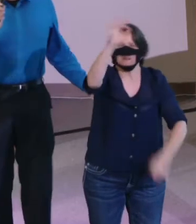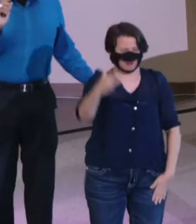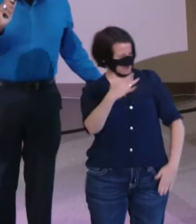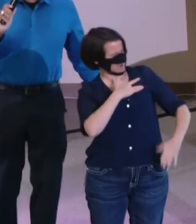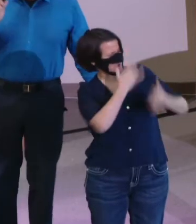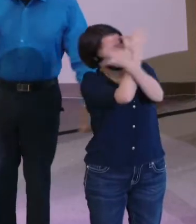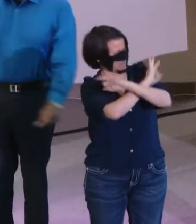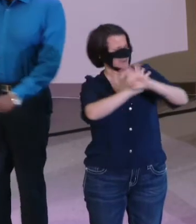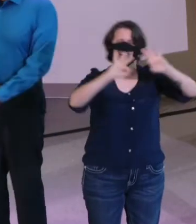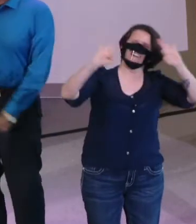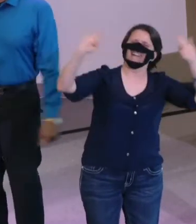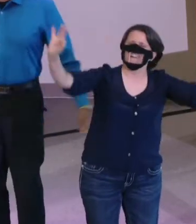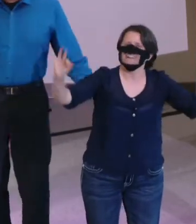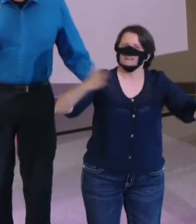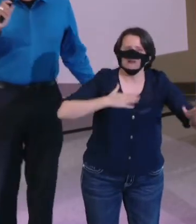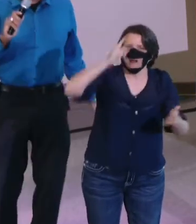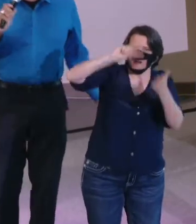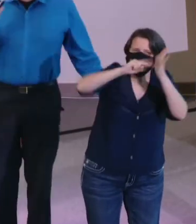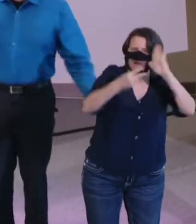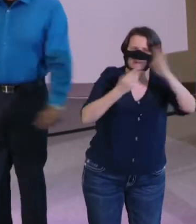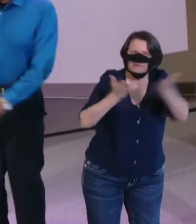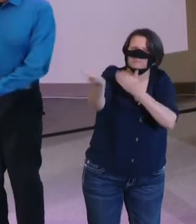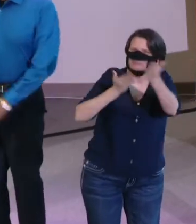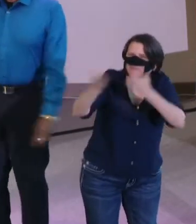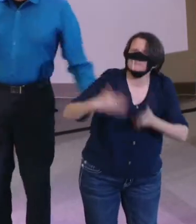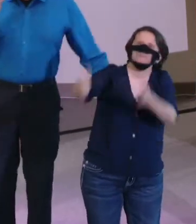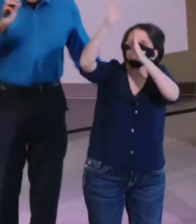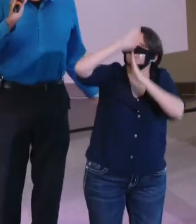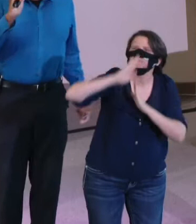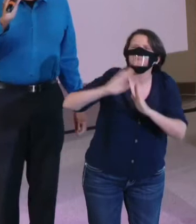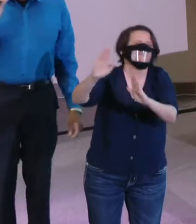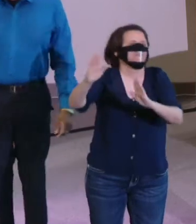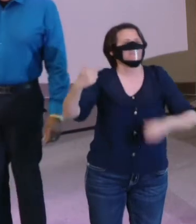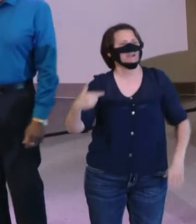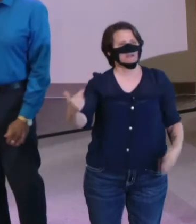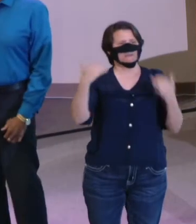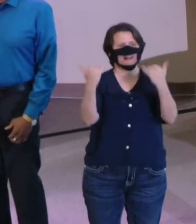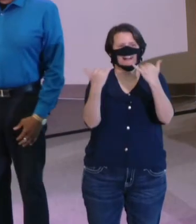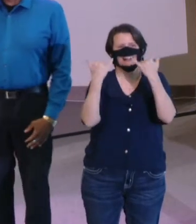Yes, I'm only here for God. I am free.